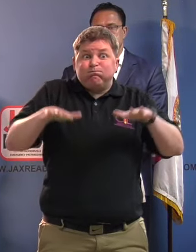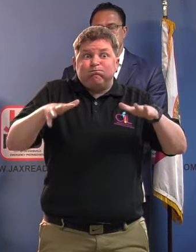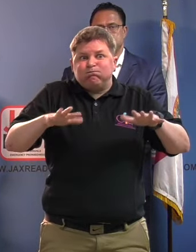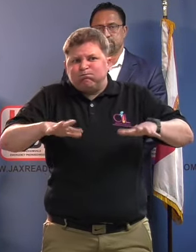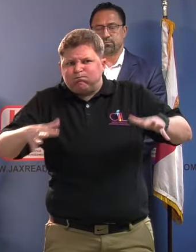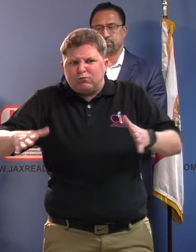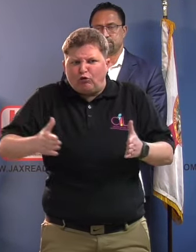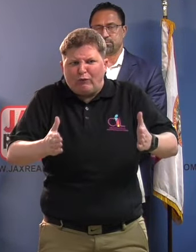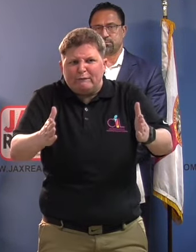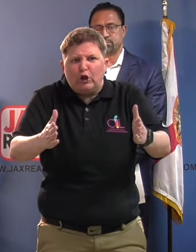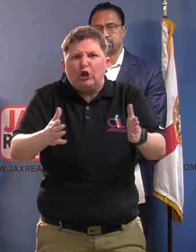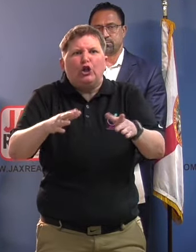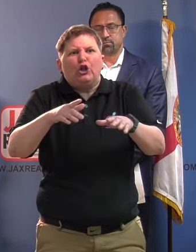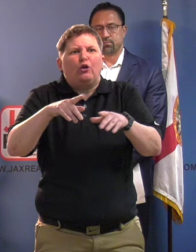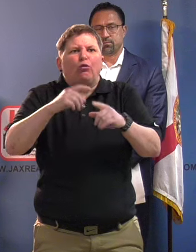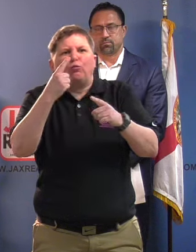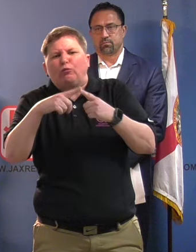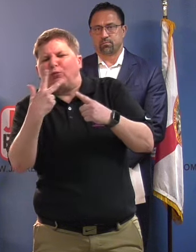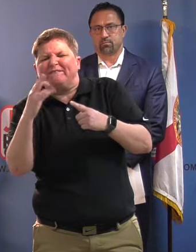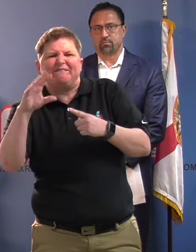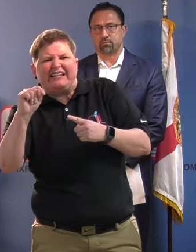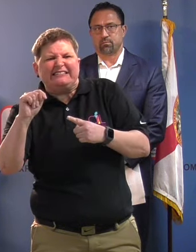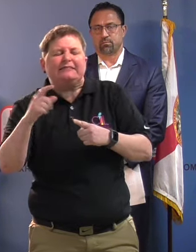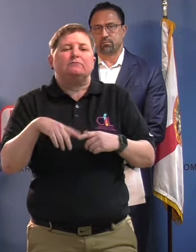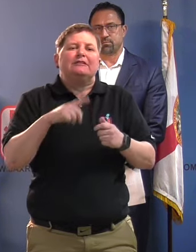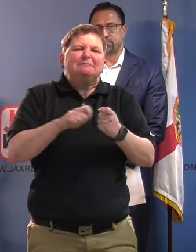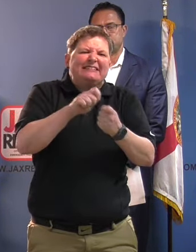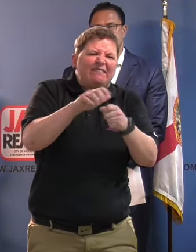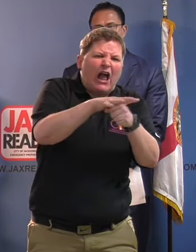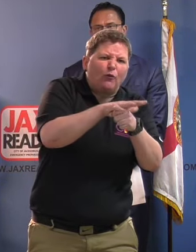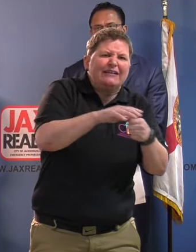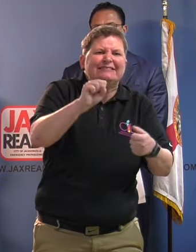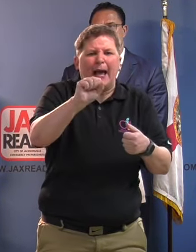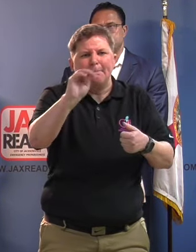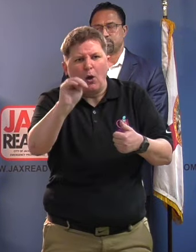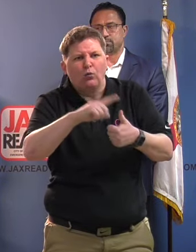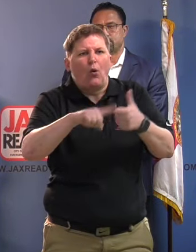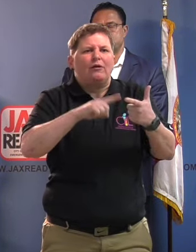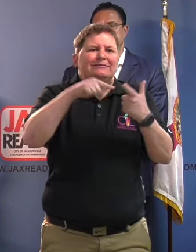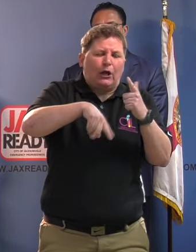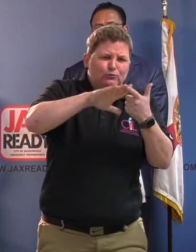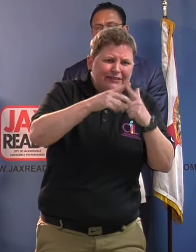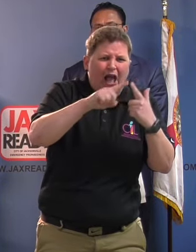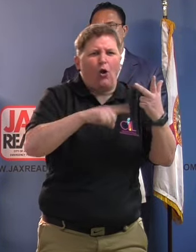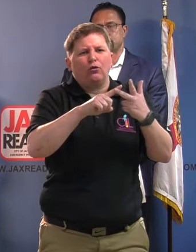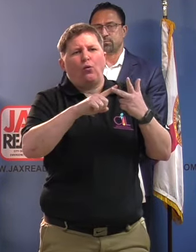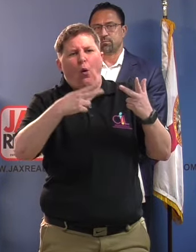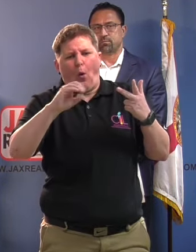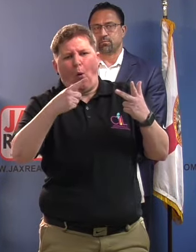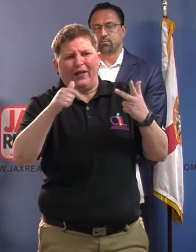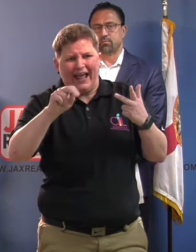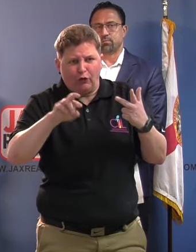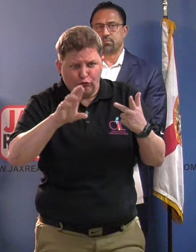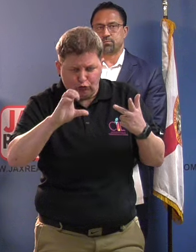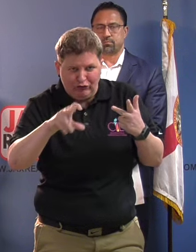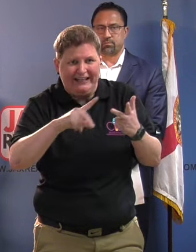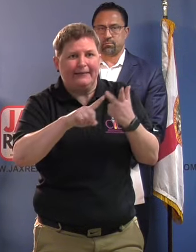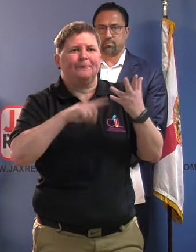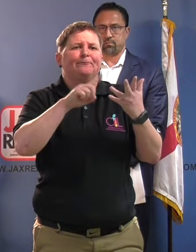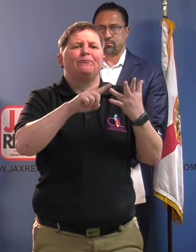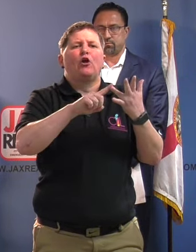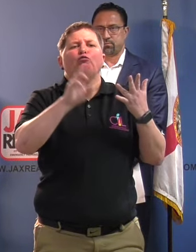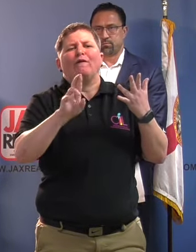River. In particular, the San Marco, downtown, Hogan's Creek, Southampton, Riverside, St. Vincent's, and